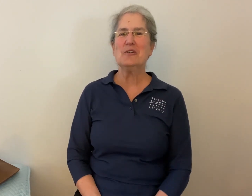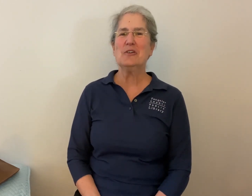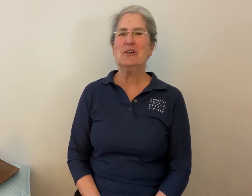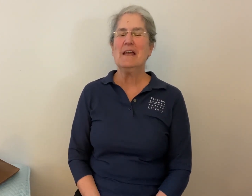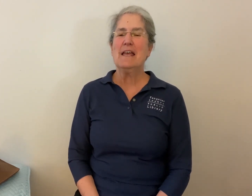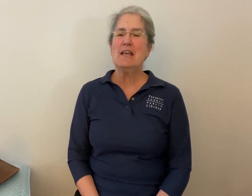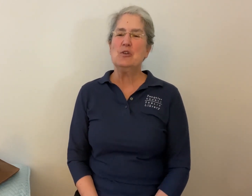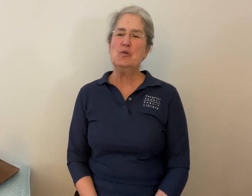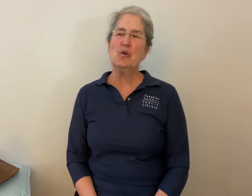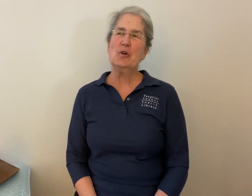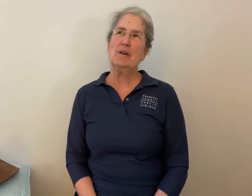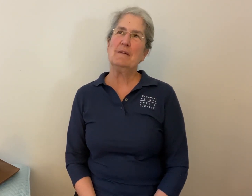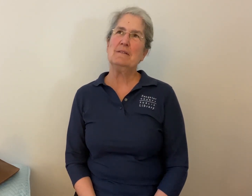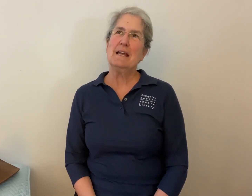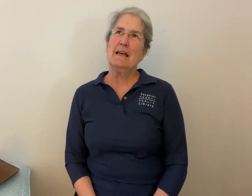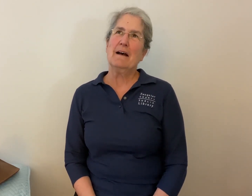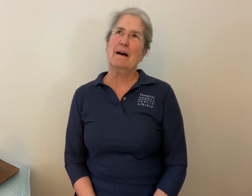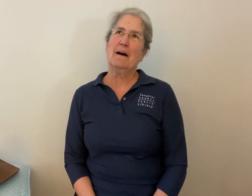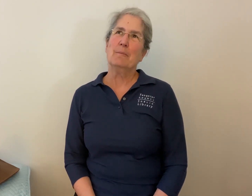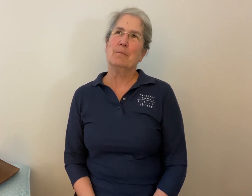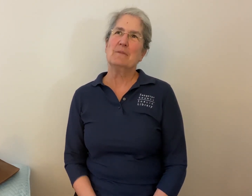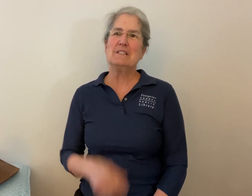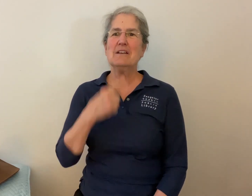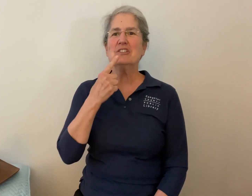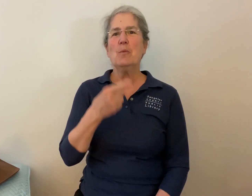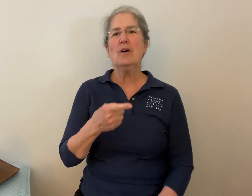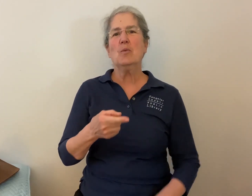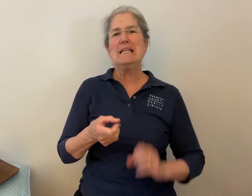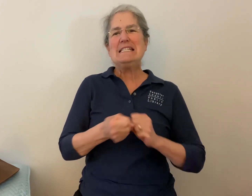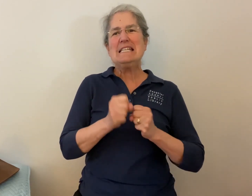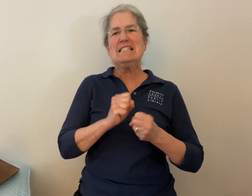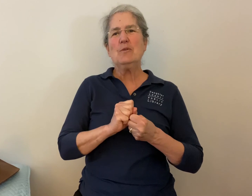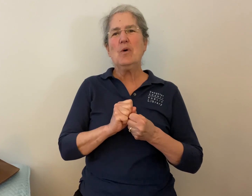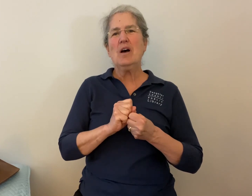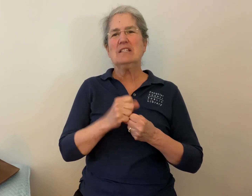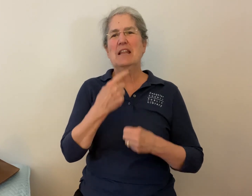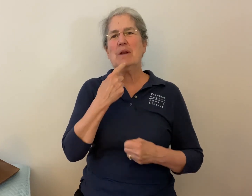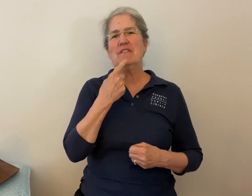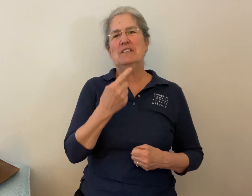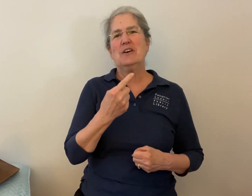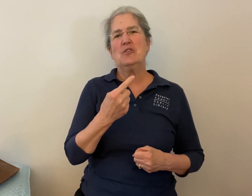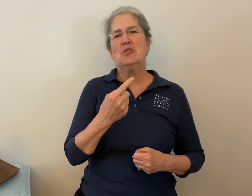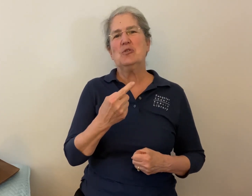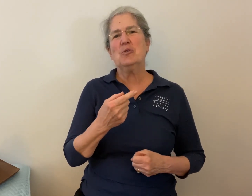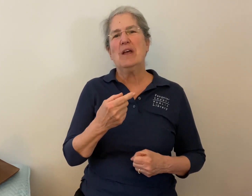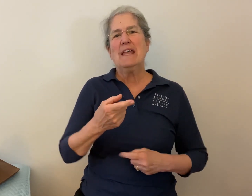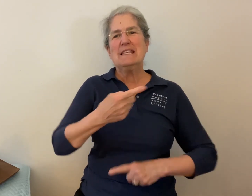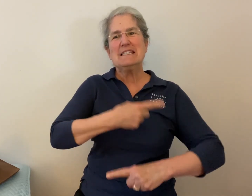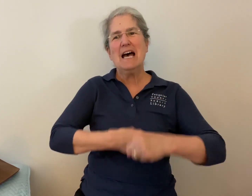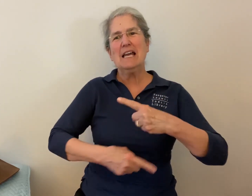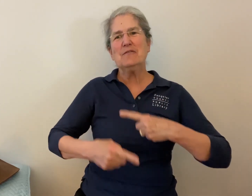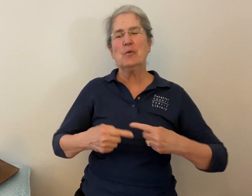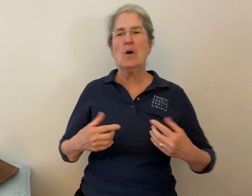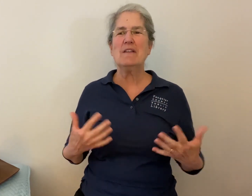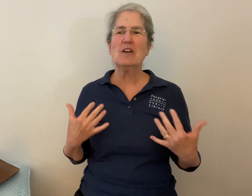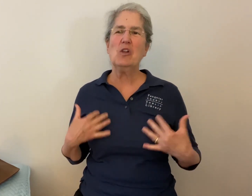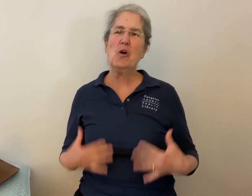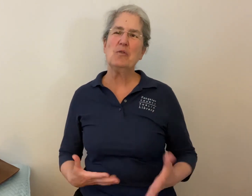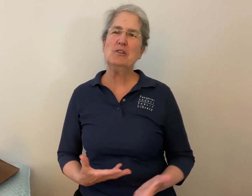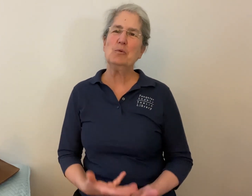other. You could tell someone what season it was, and they would have to tell you the sign for one of the clothing you would wear